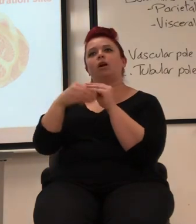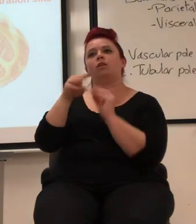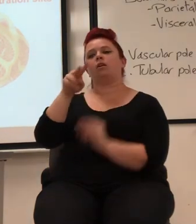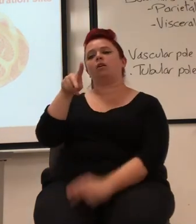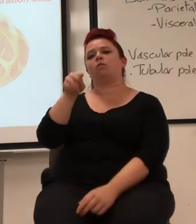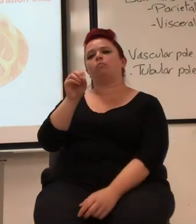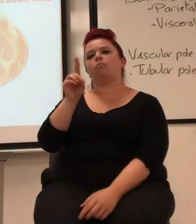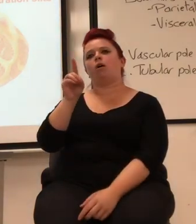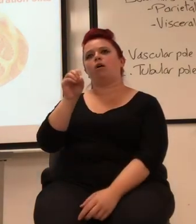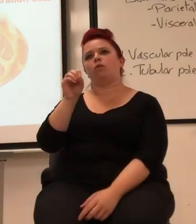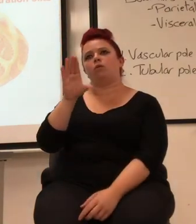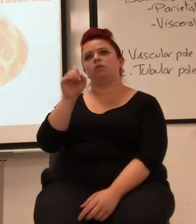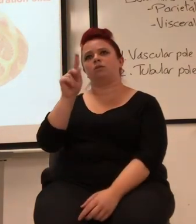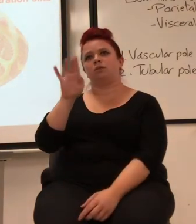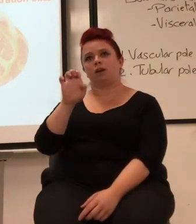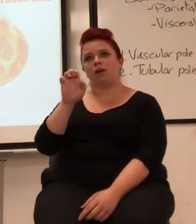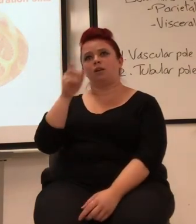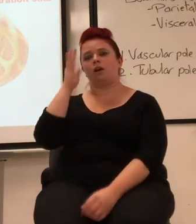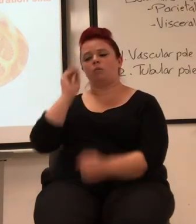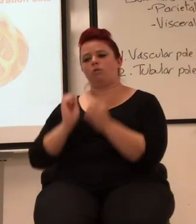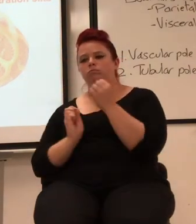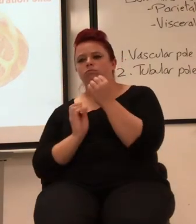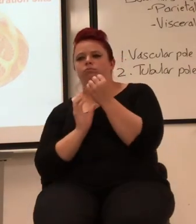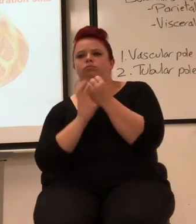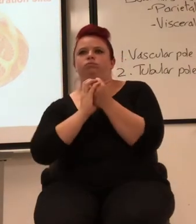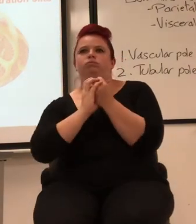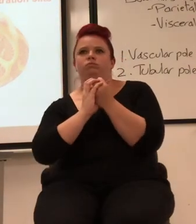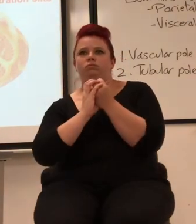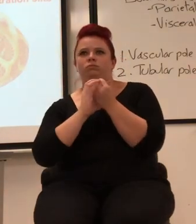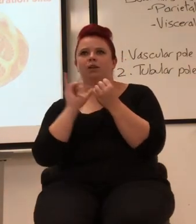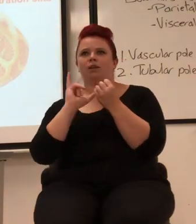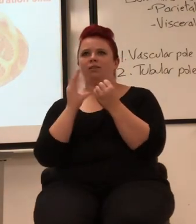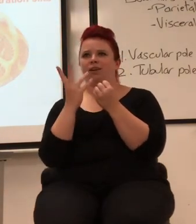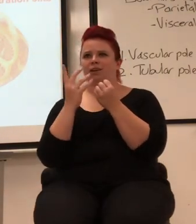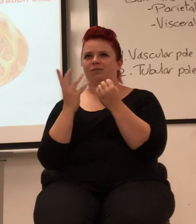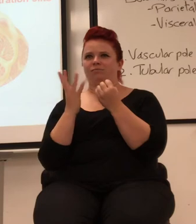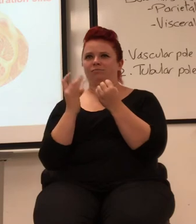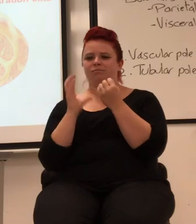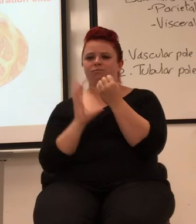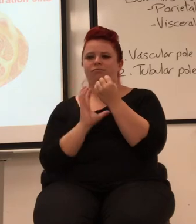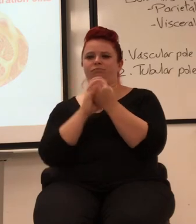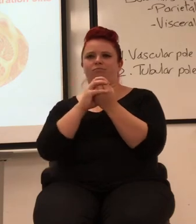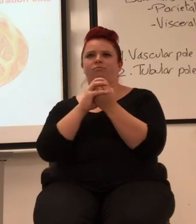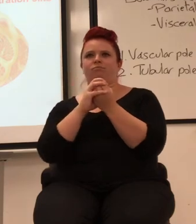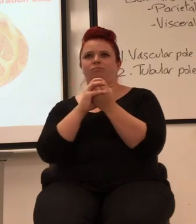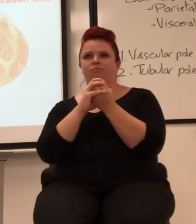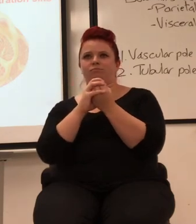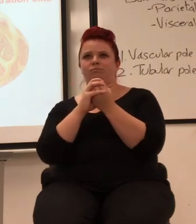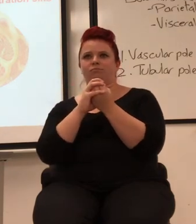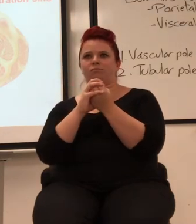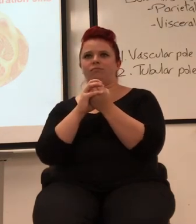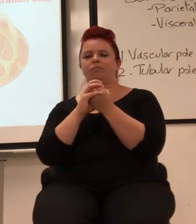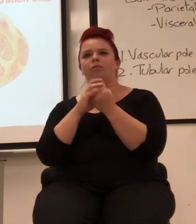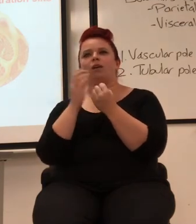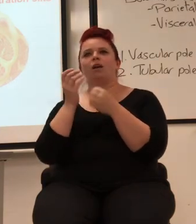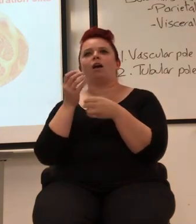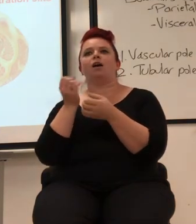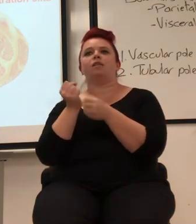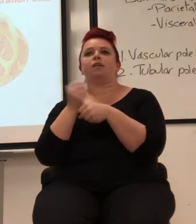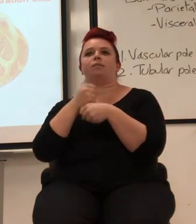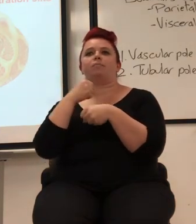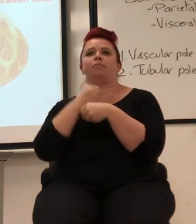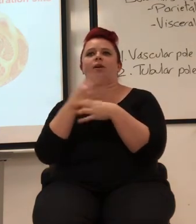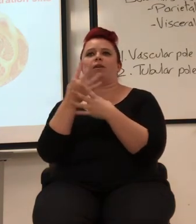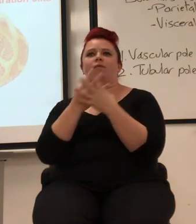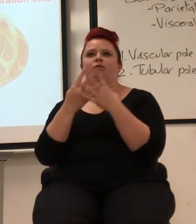podocyte foot processes, they overlap like your fingers interdigitated, and they create the filtration